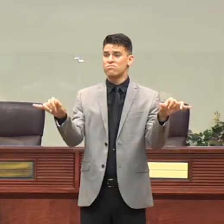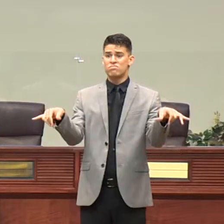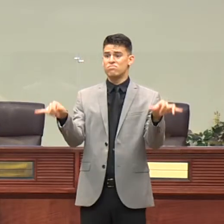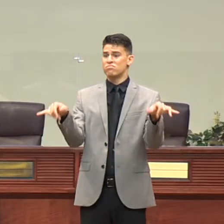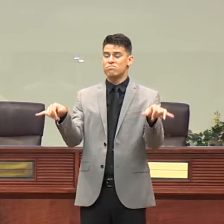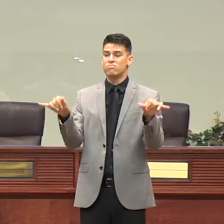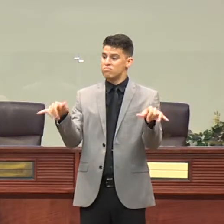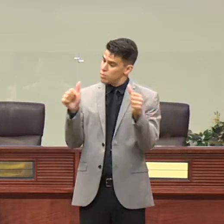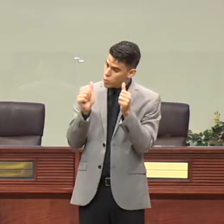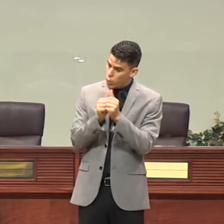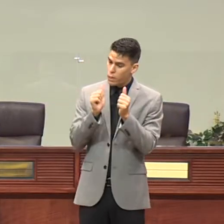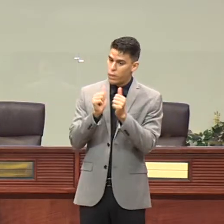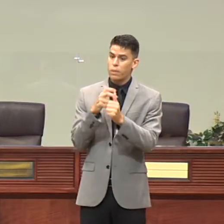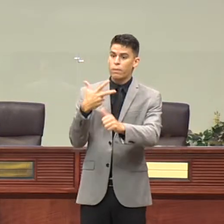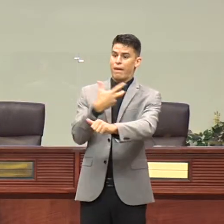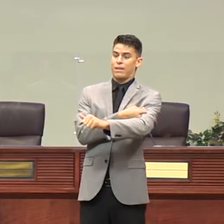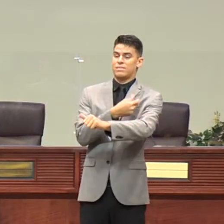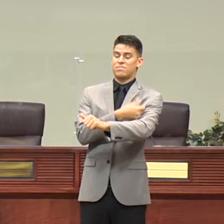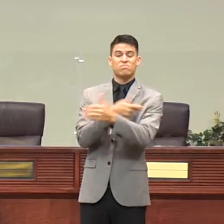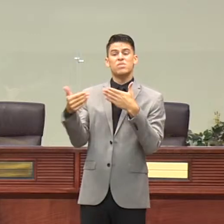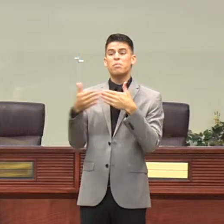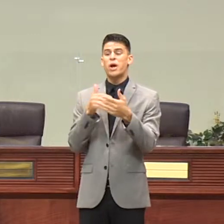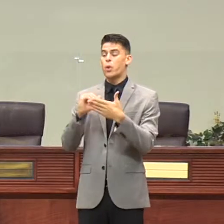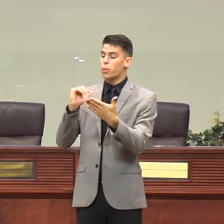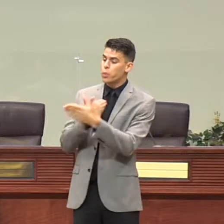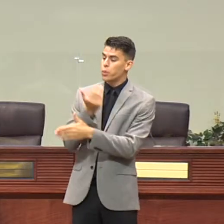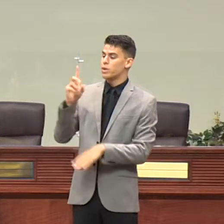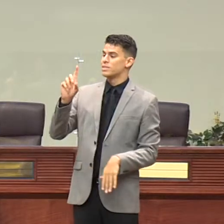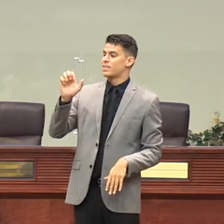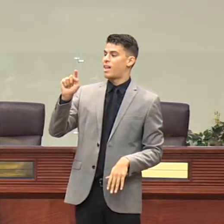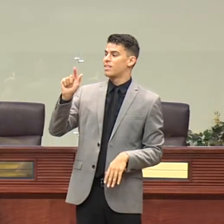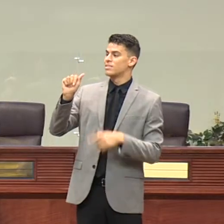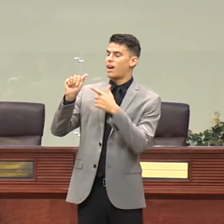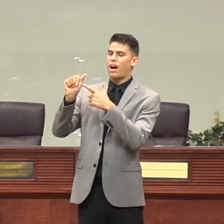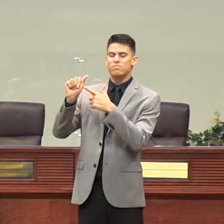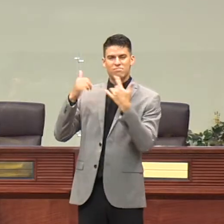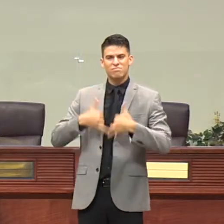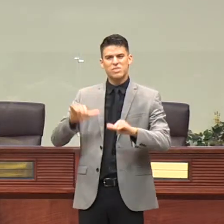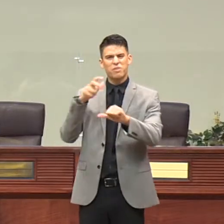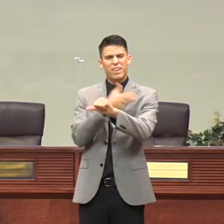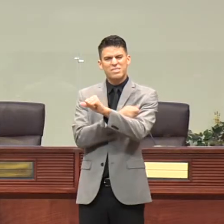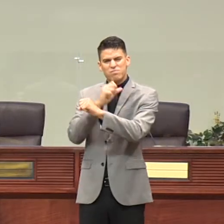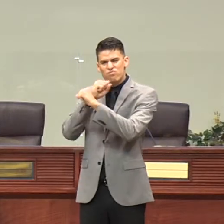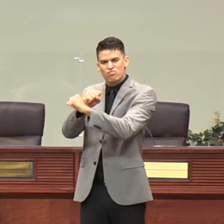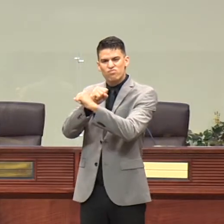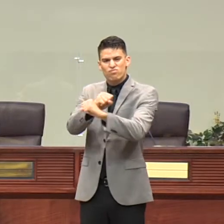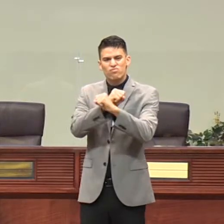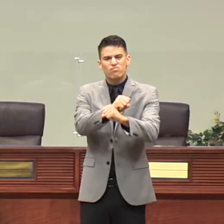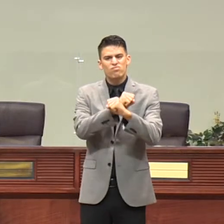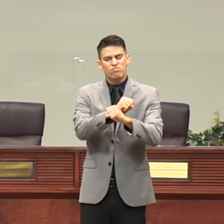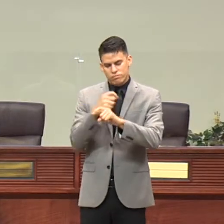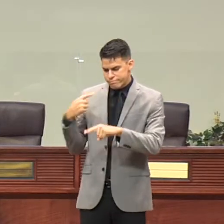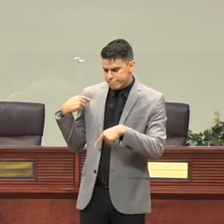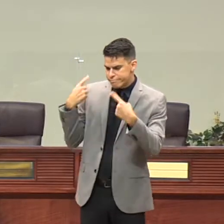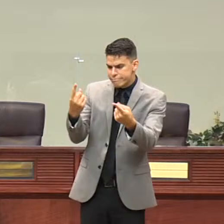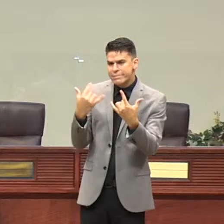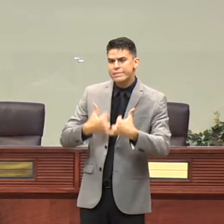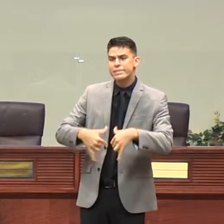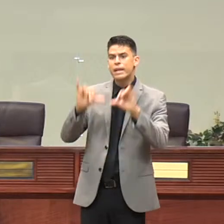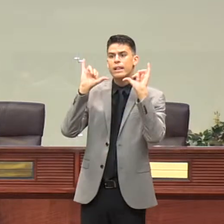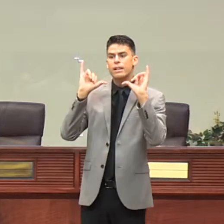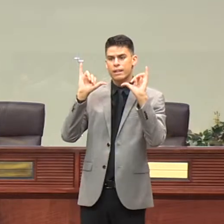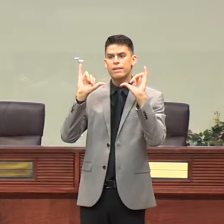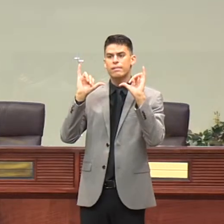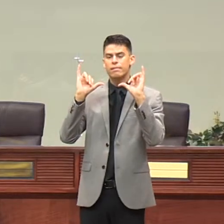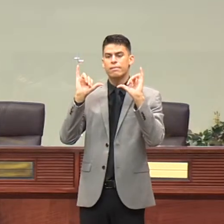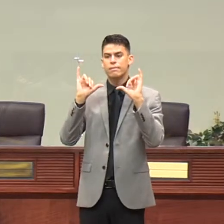with the Delta variant. The vaccine continues to protect against getting ill. The vaccine continues to protect people from